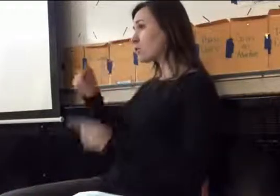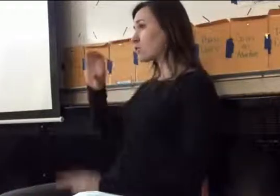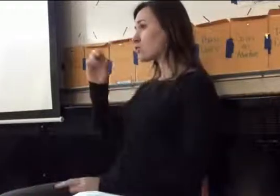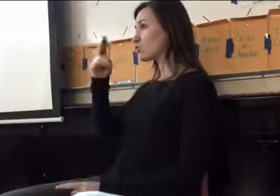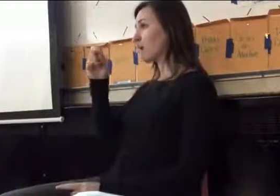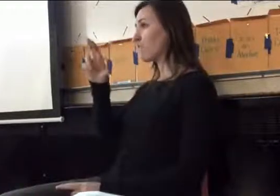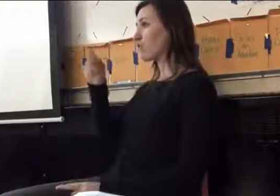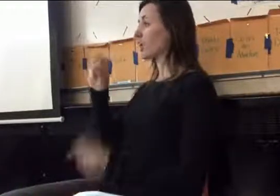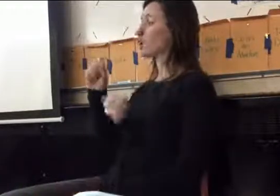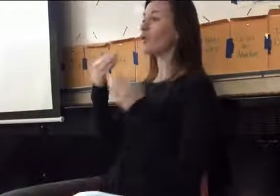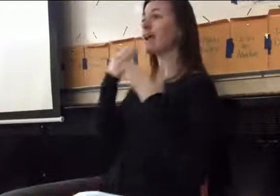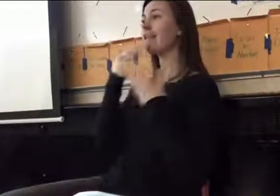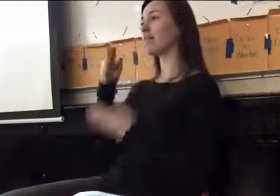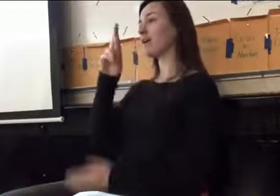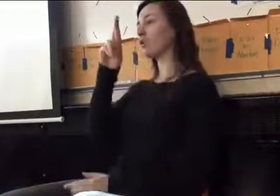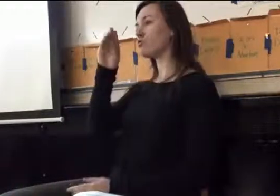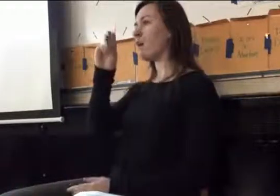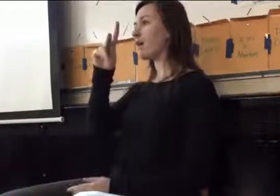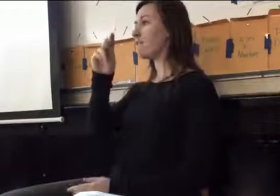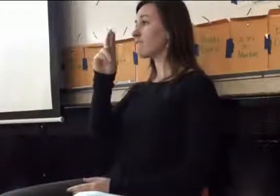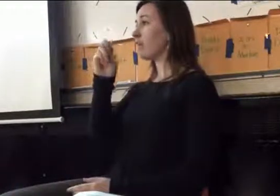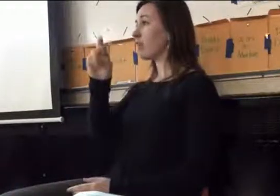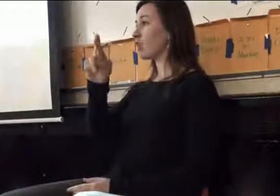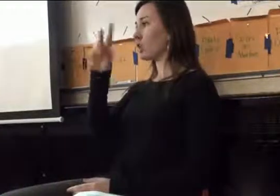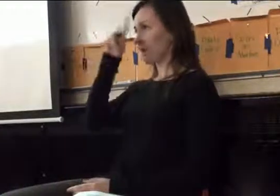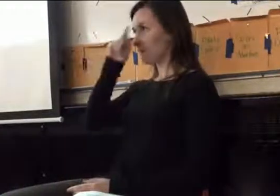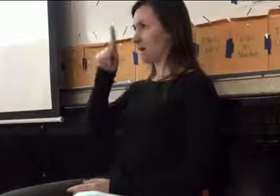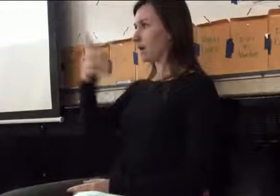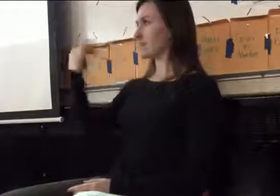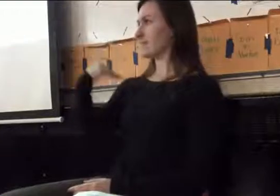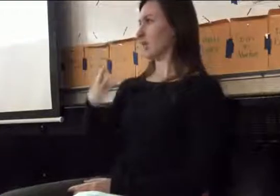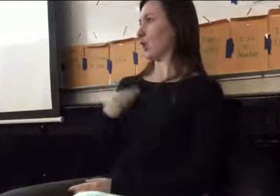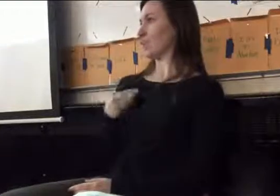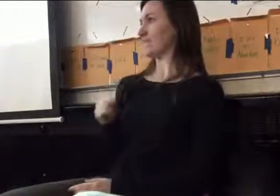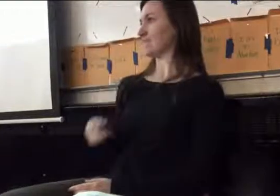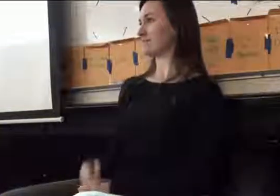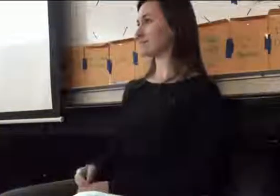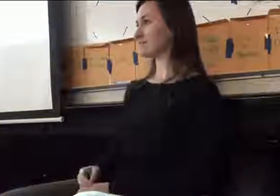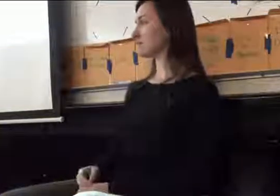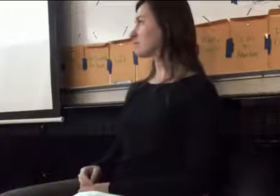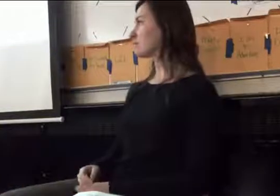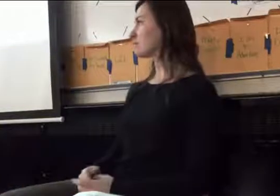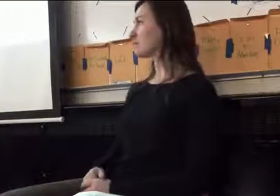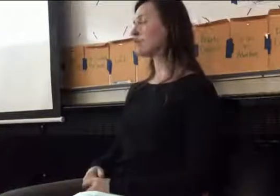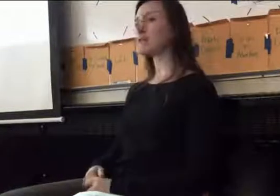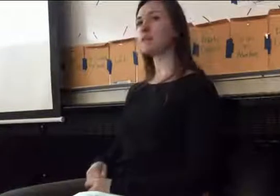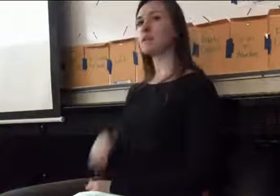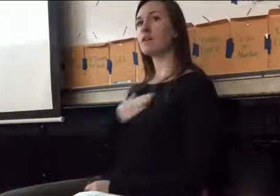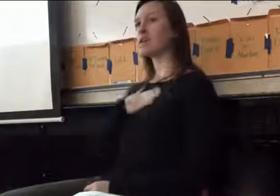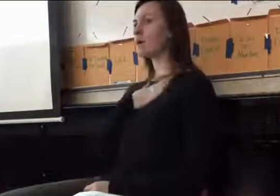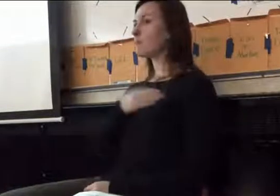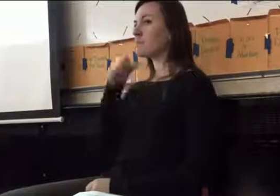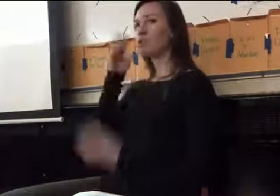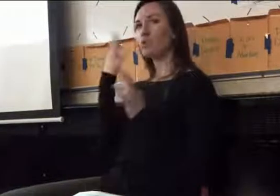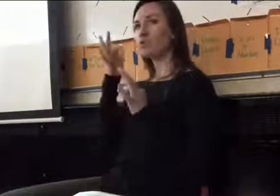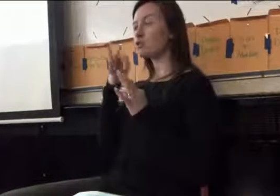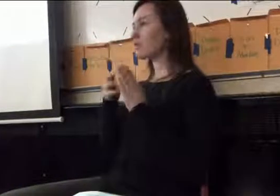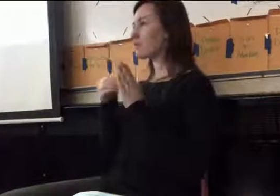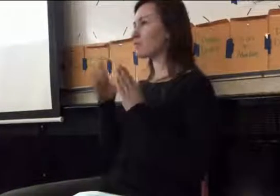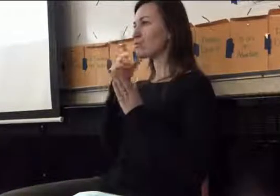thank Rockefeller because he owns that. Okay? Now, what happens is, please do not distract other students who are trying to pay attention if you're